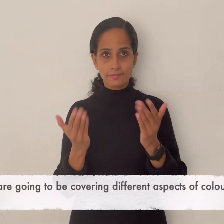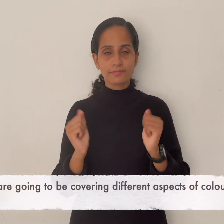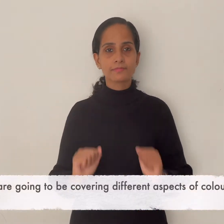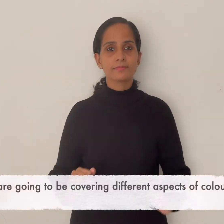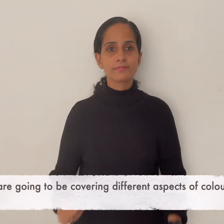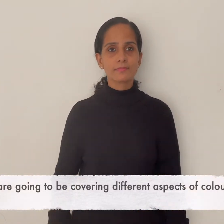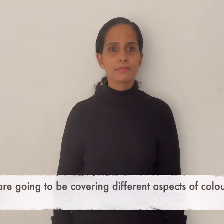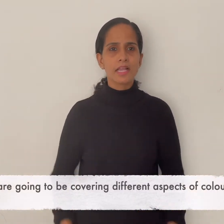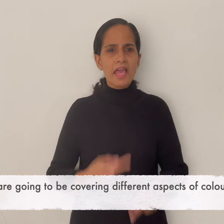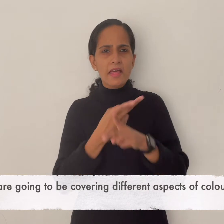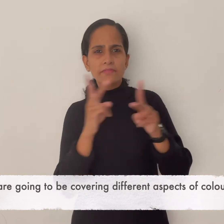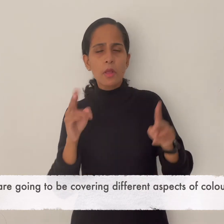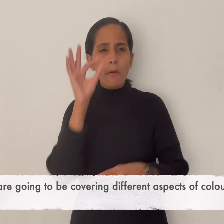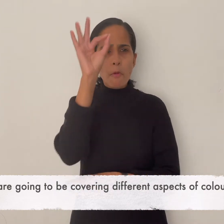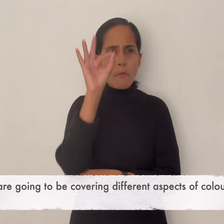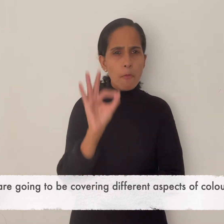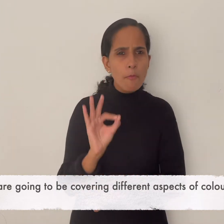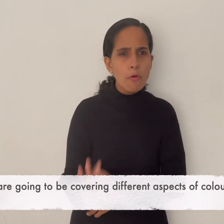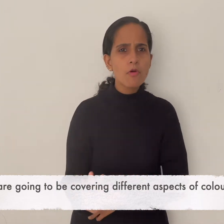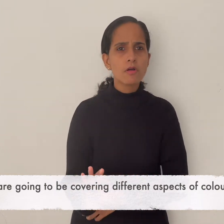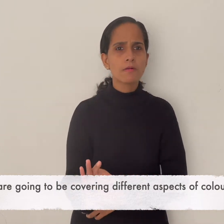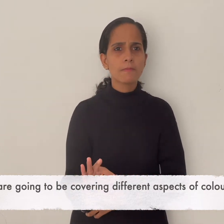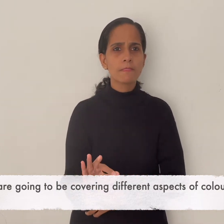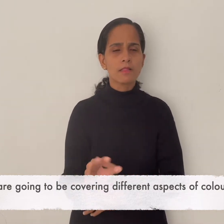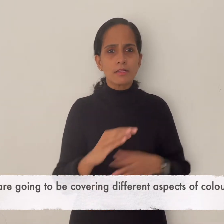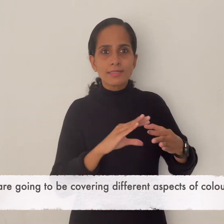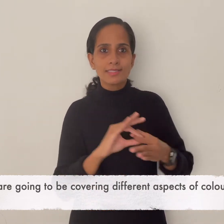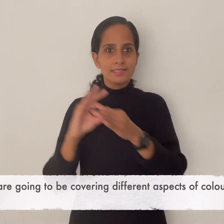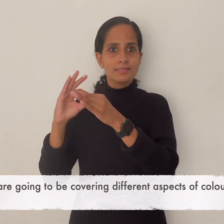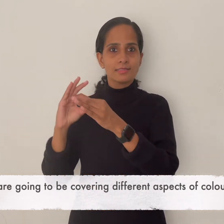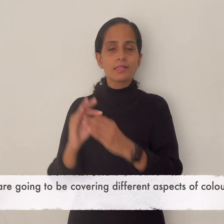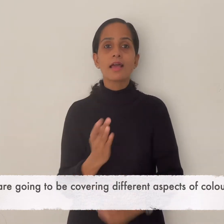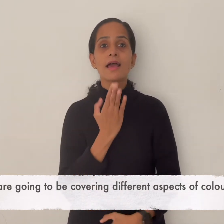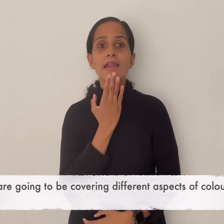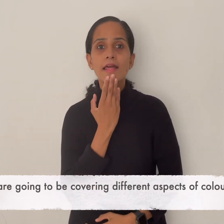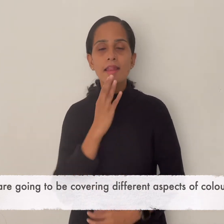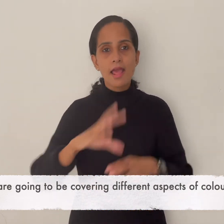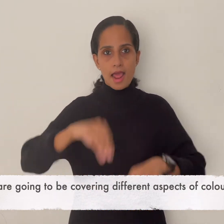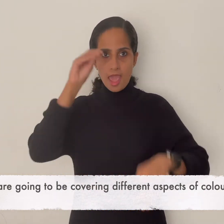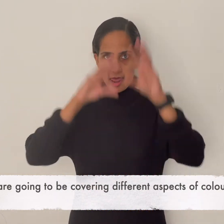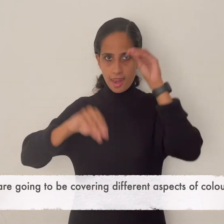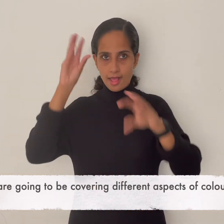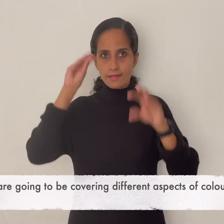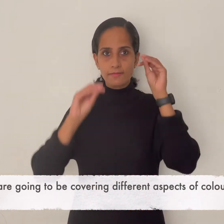Today we are going to be covering different aspects of colors.